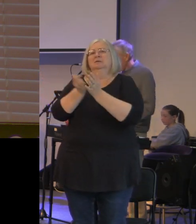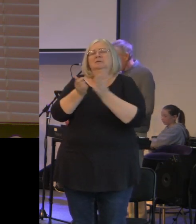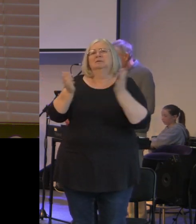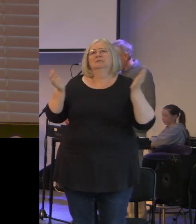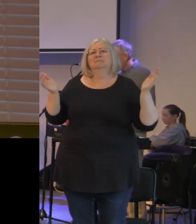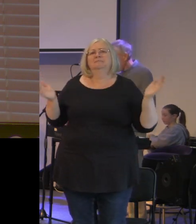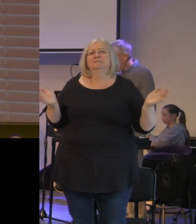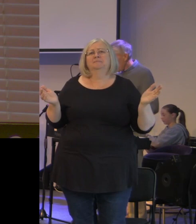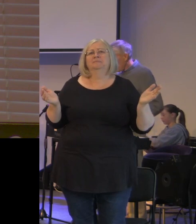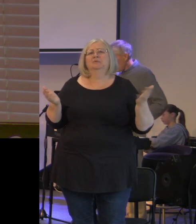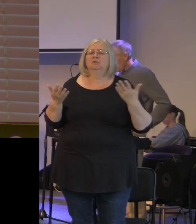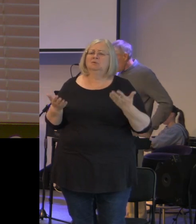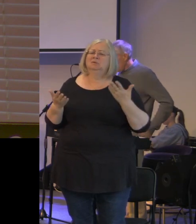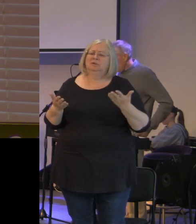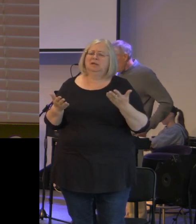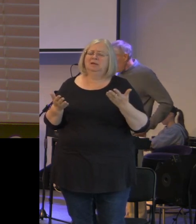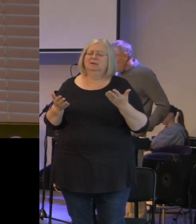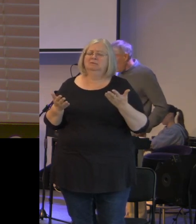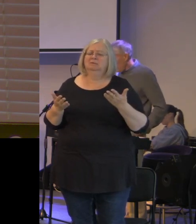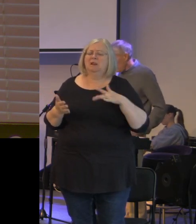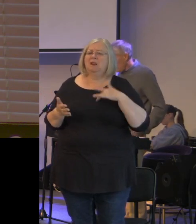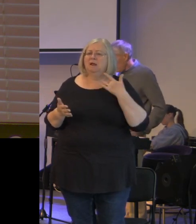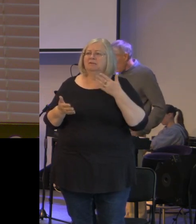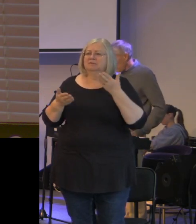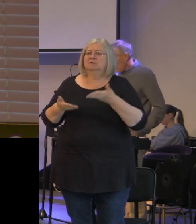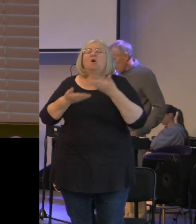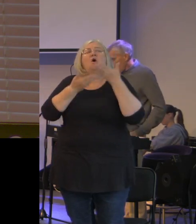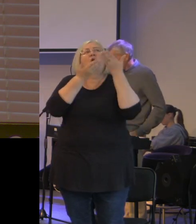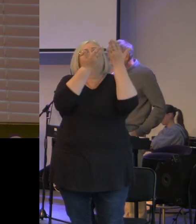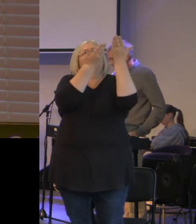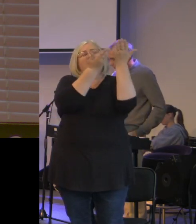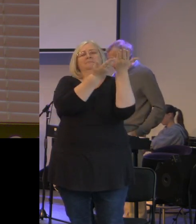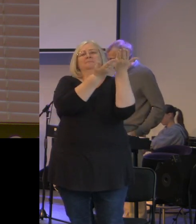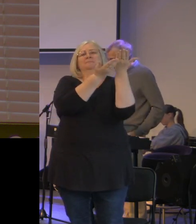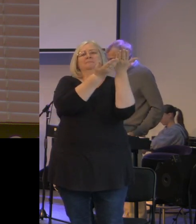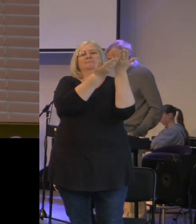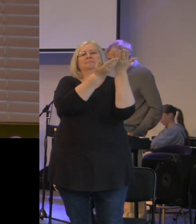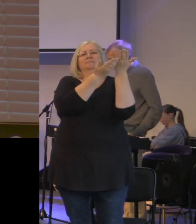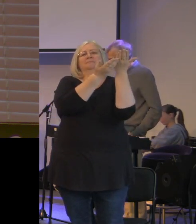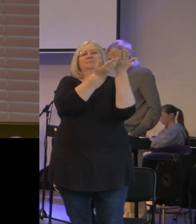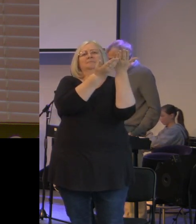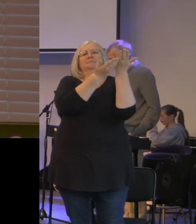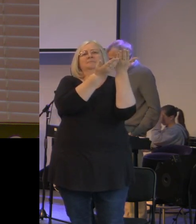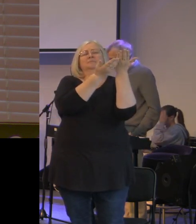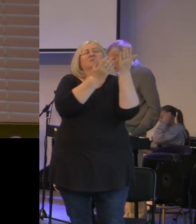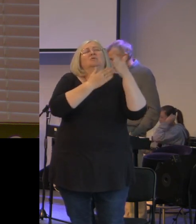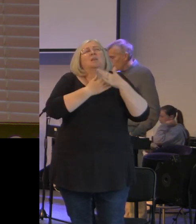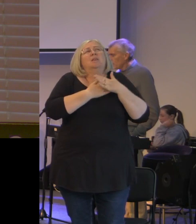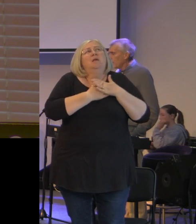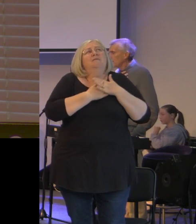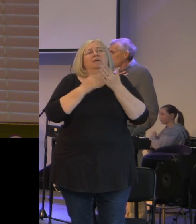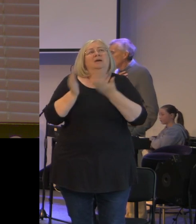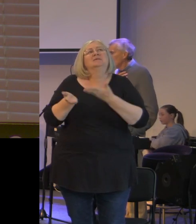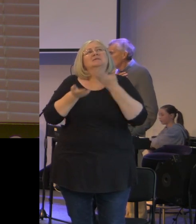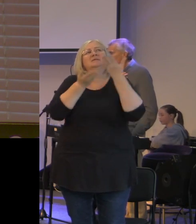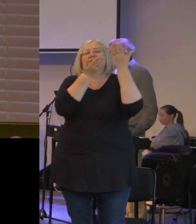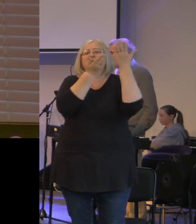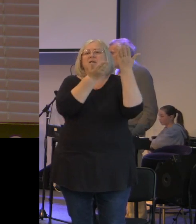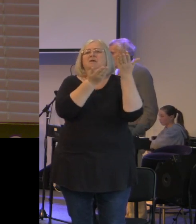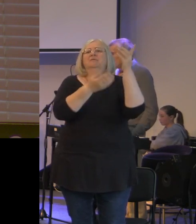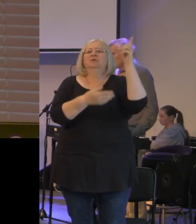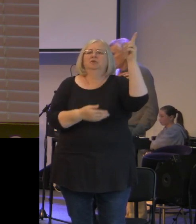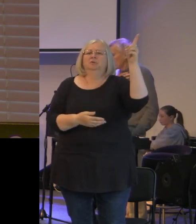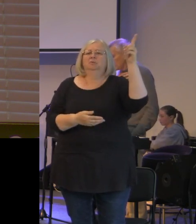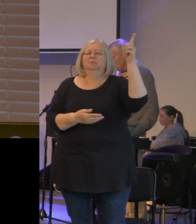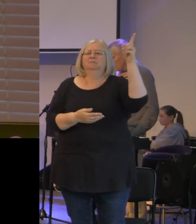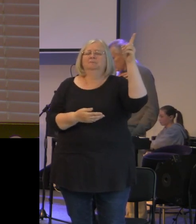our lives again this day to follow you and to serve you all the days that you choose to